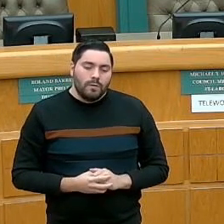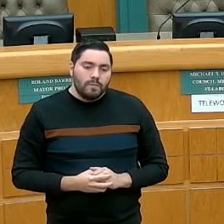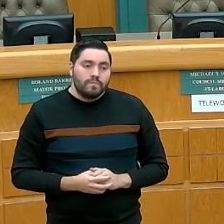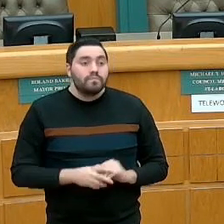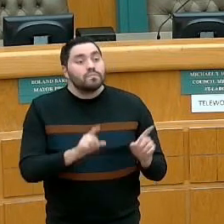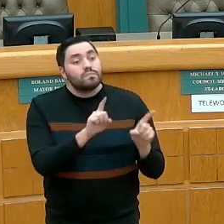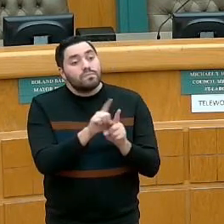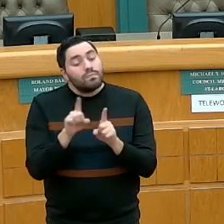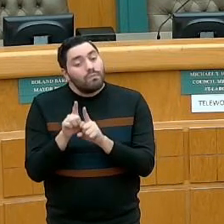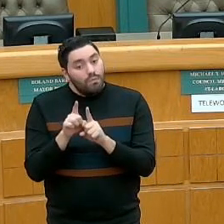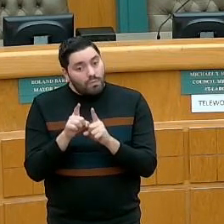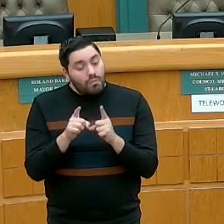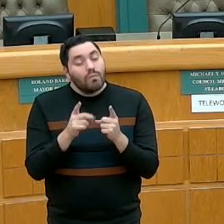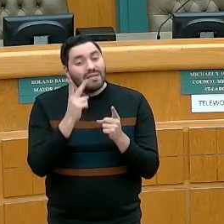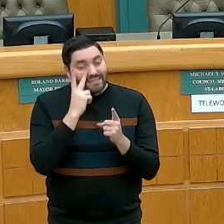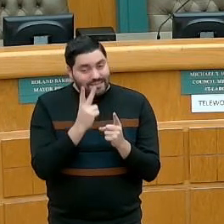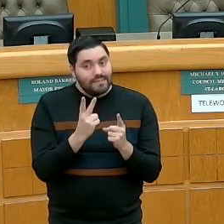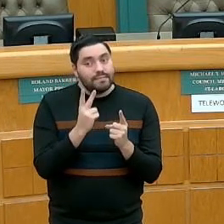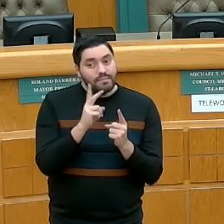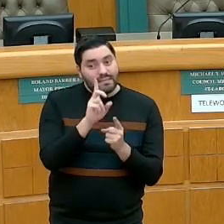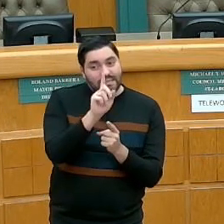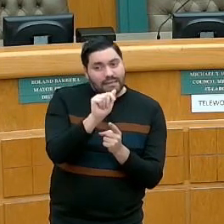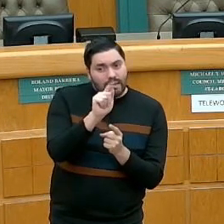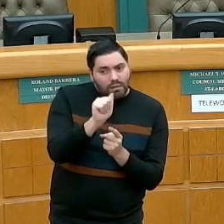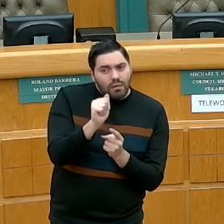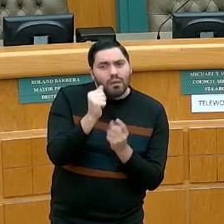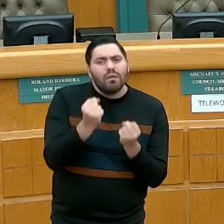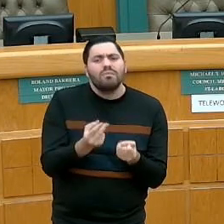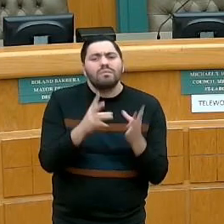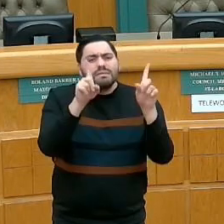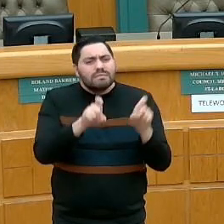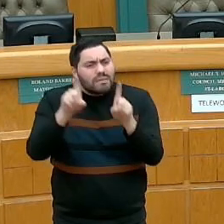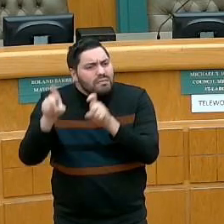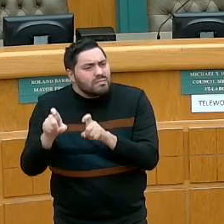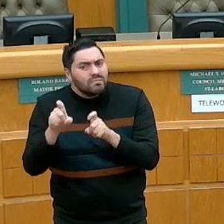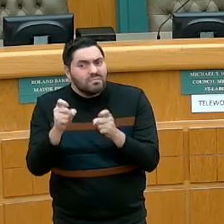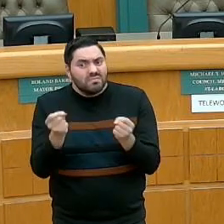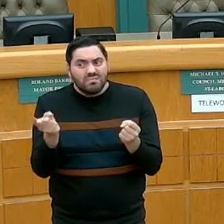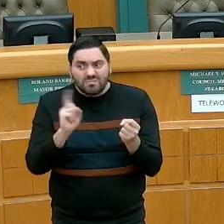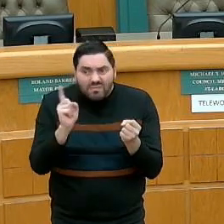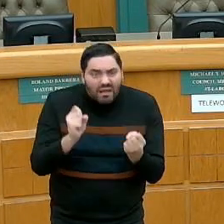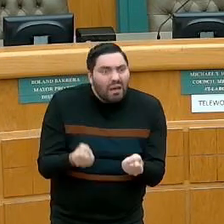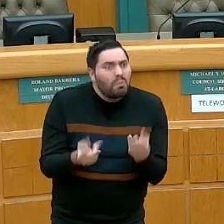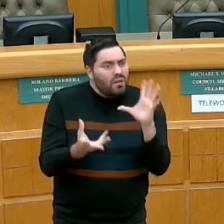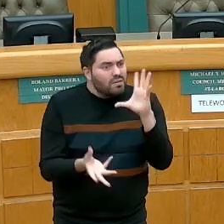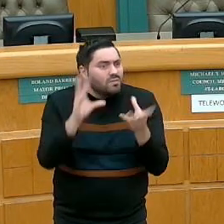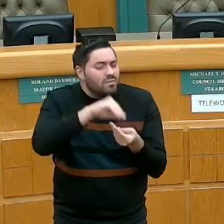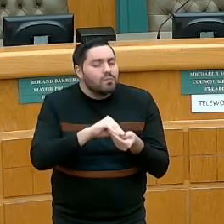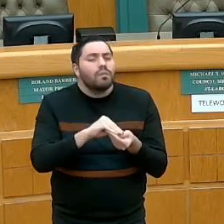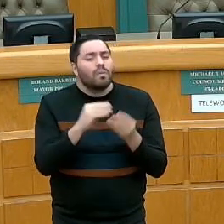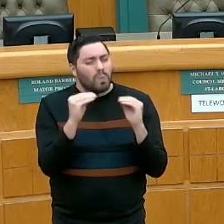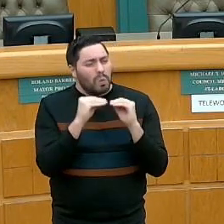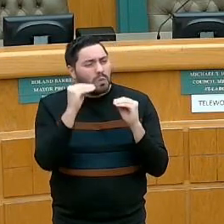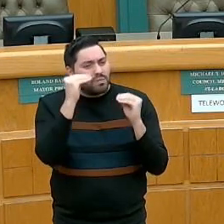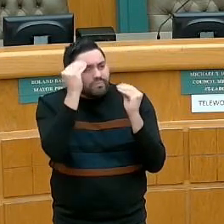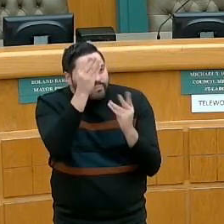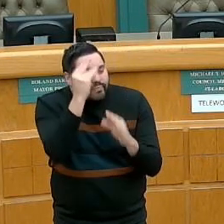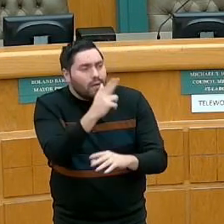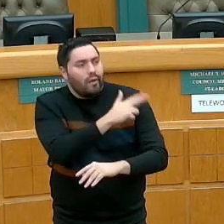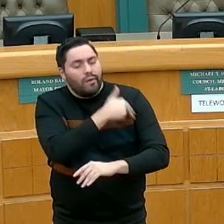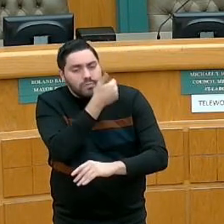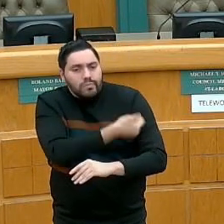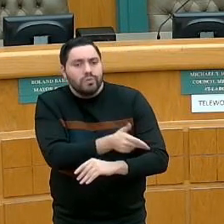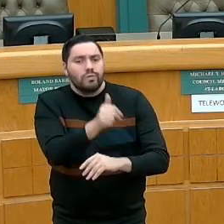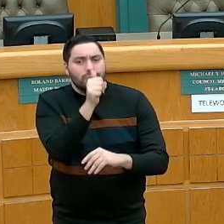We're getting better data in terms of tests performed in our community, and with more information from the hospitals and the private